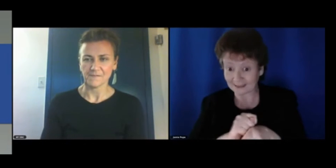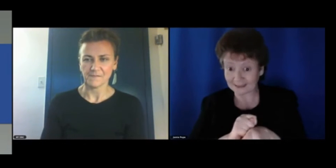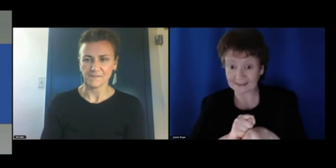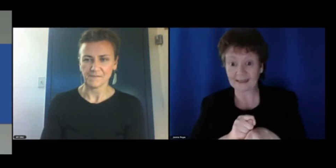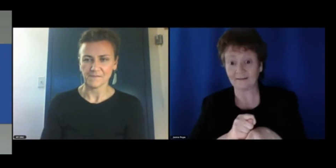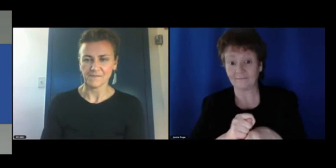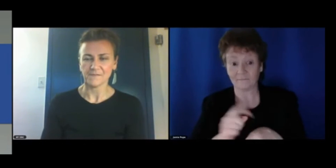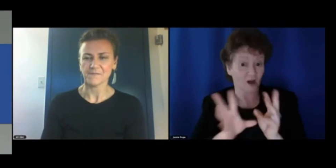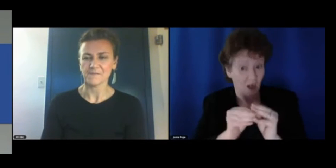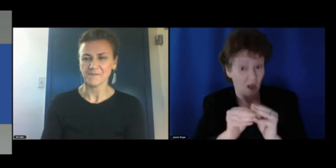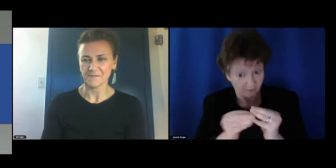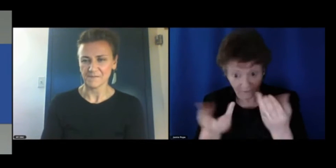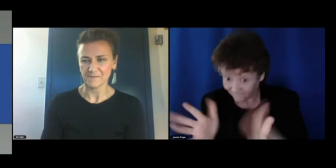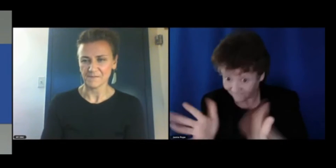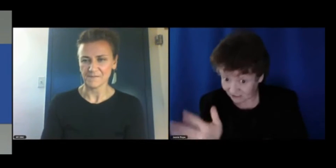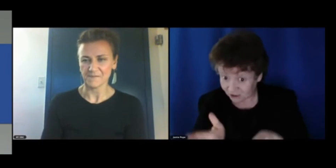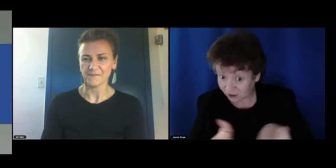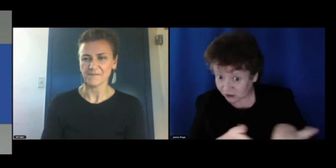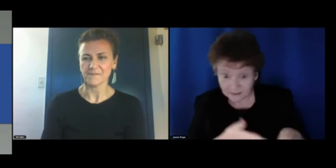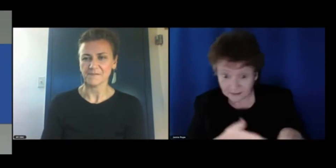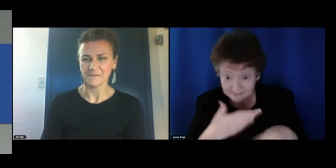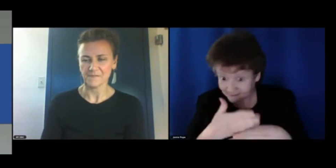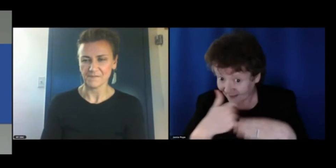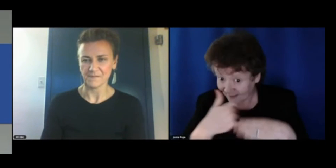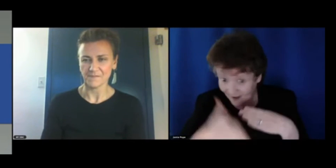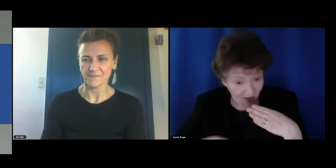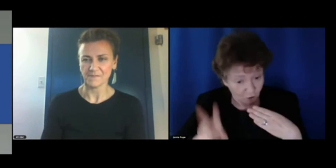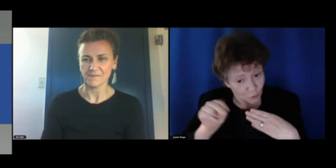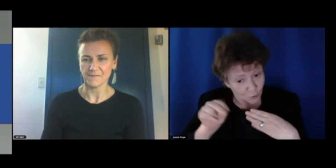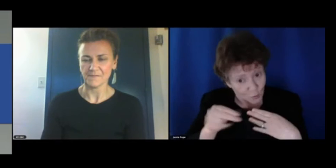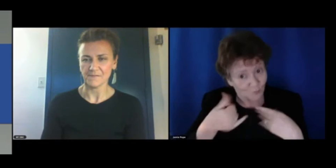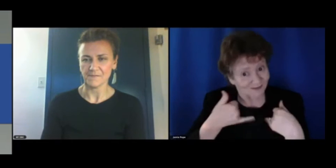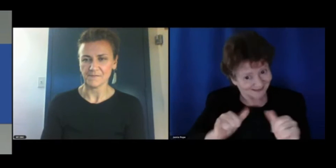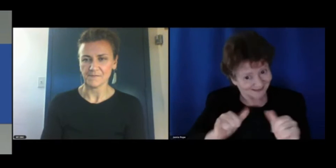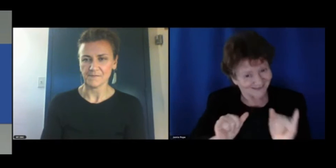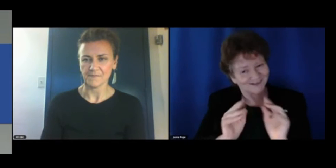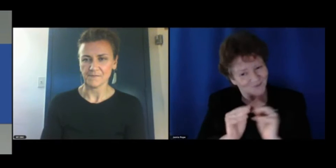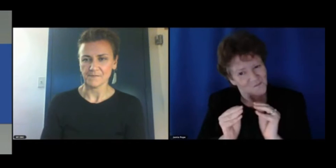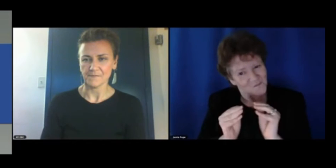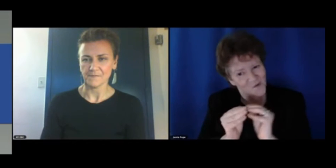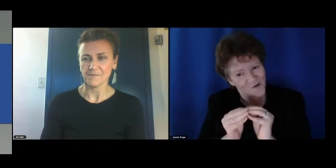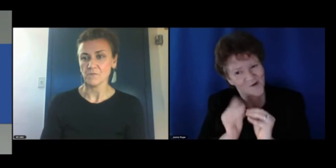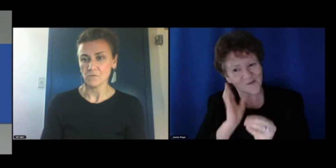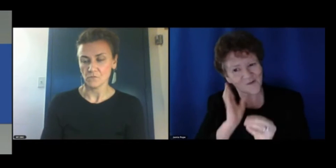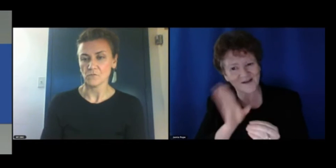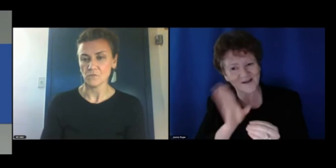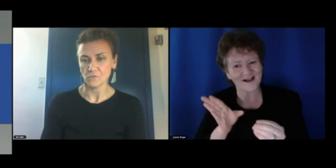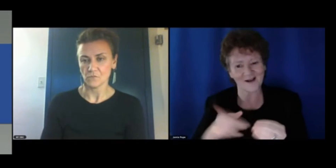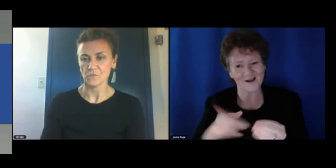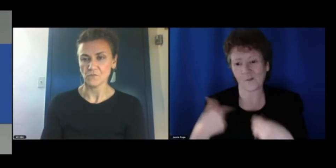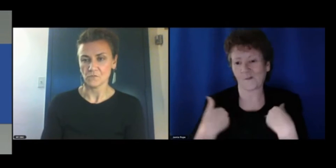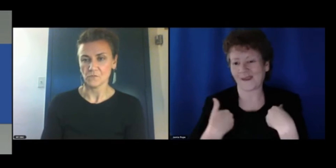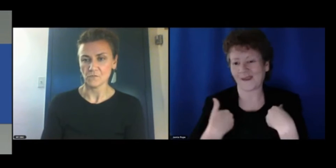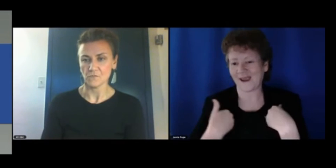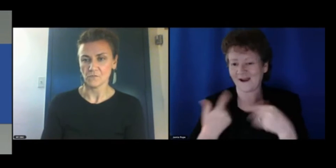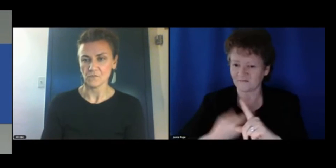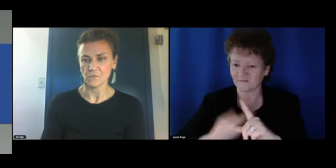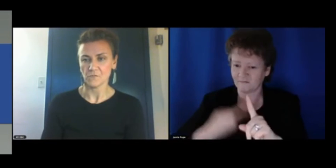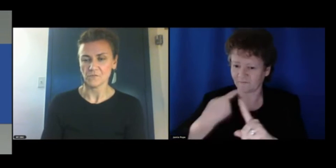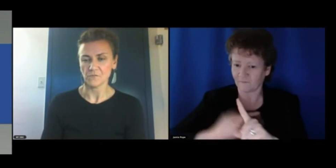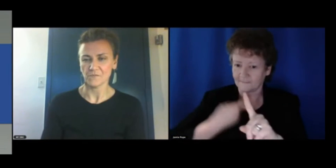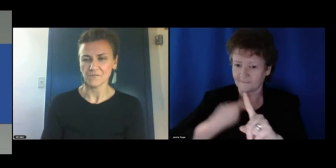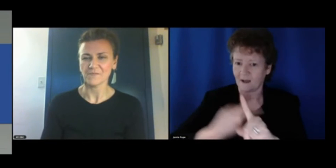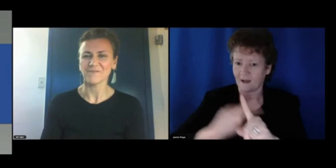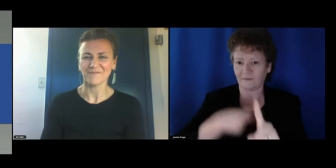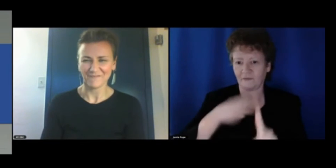So DB, or Deafblind Tips, is trying to offer those kinds of trainings, and we have some,